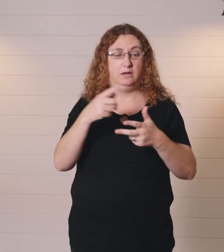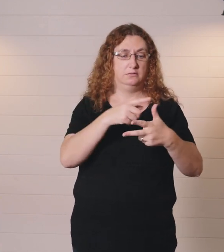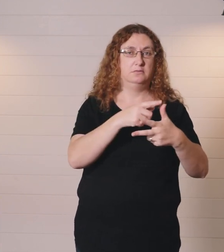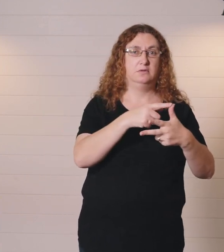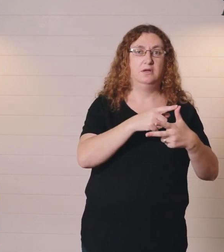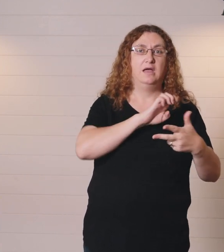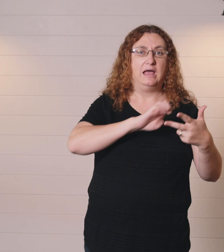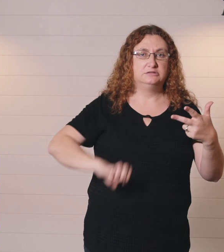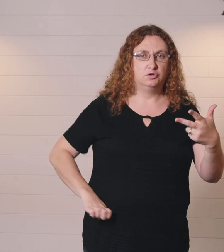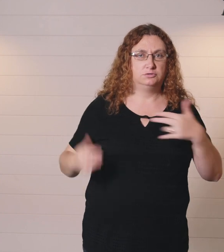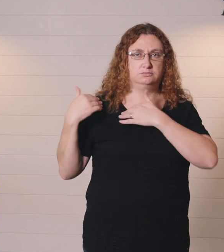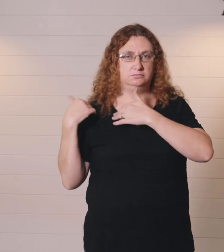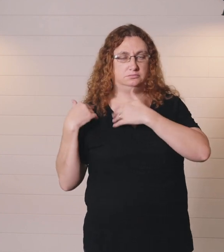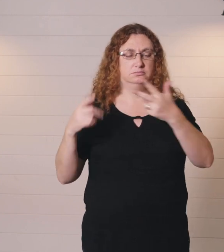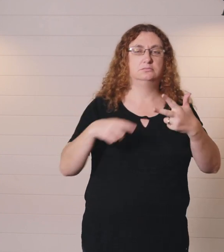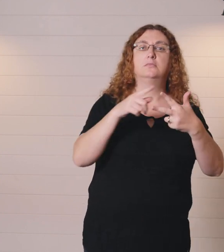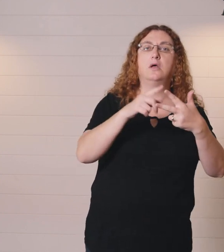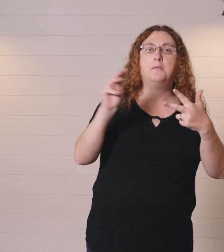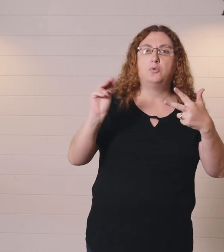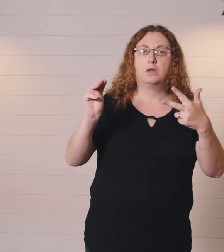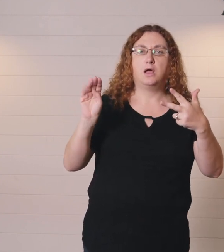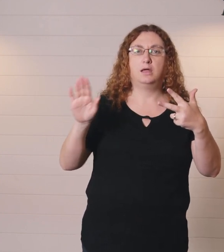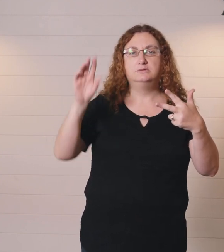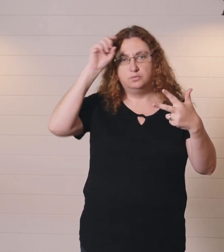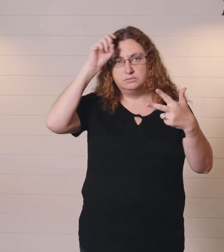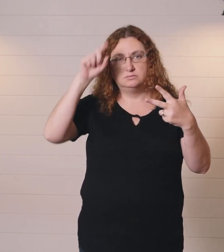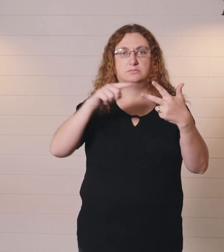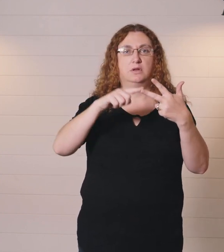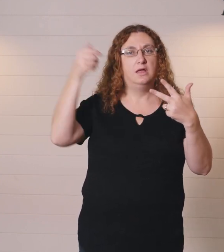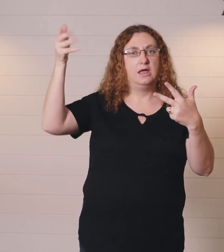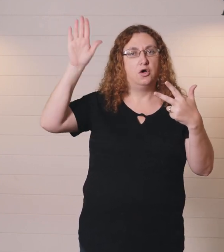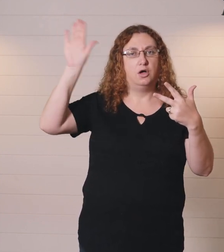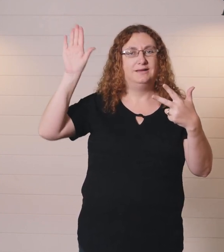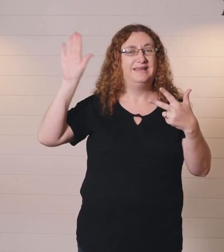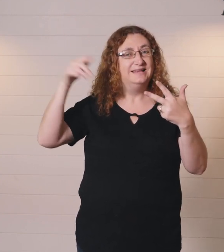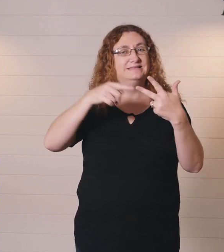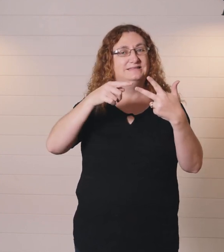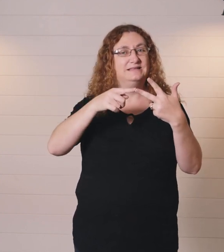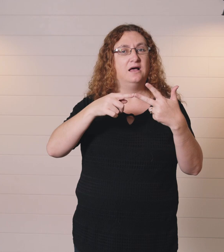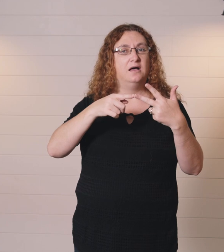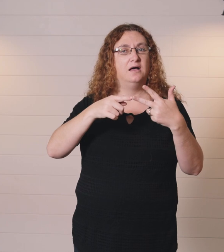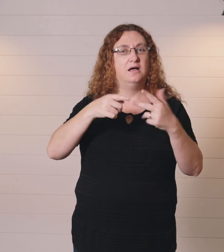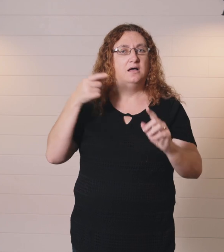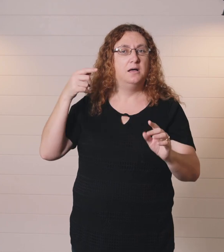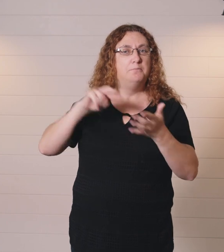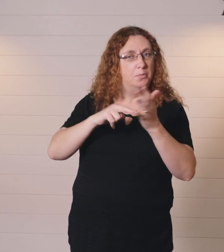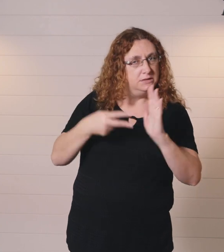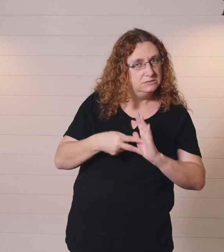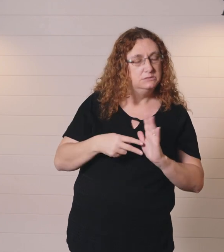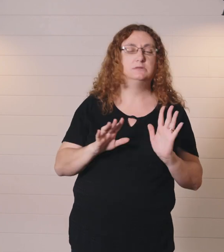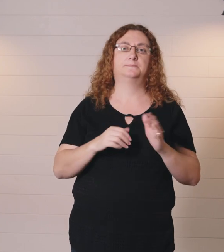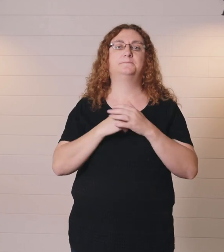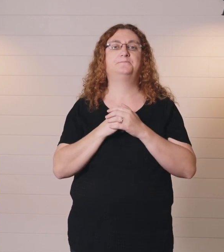at Mordecai's wisdom. And finally, we want to look at God's greater purpose. So follow along with me.